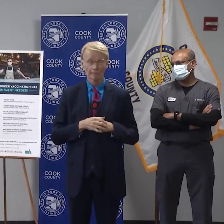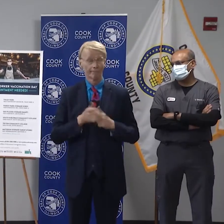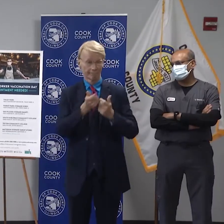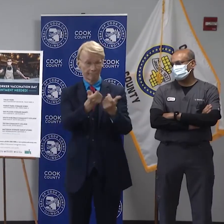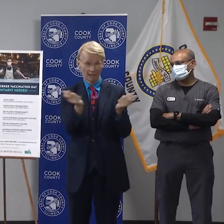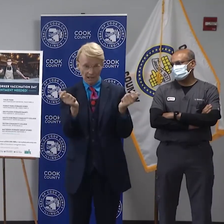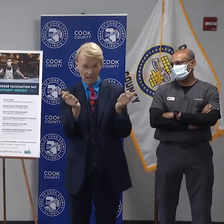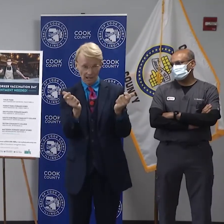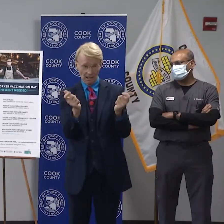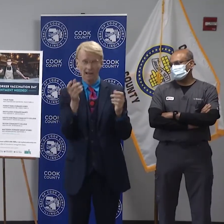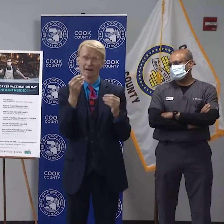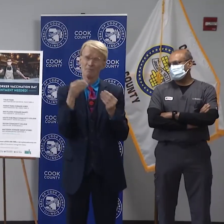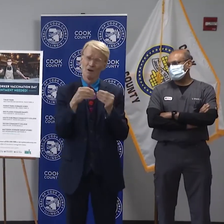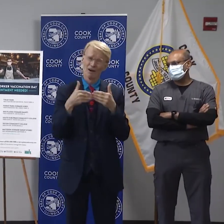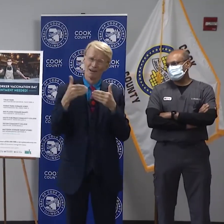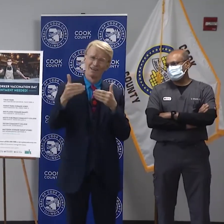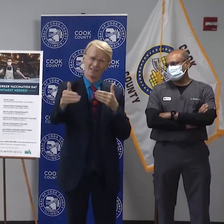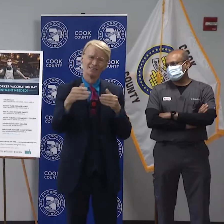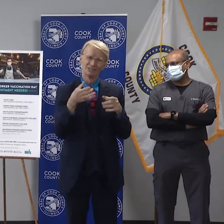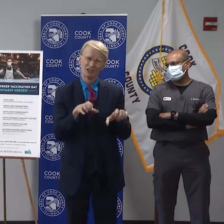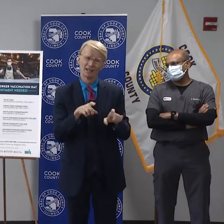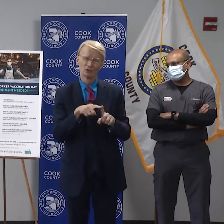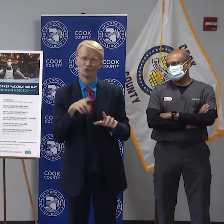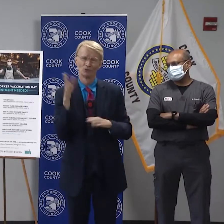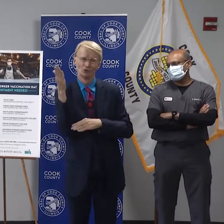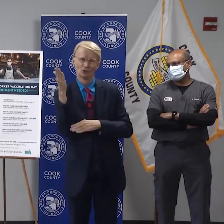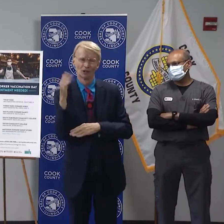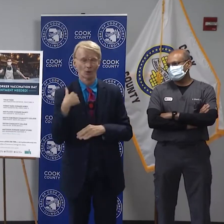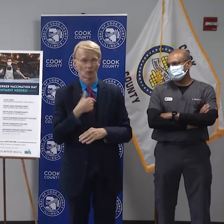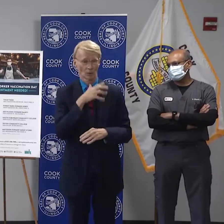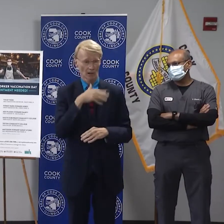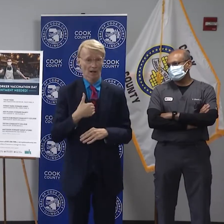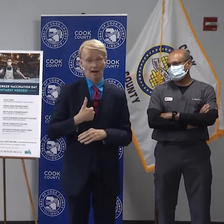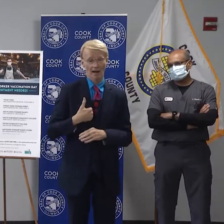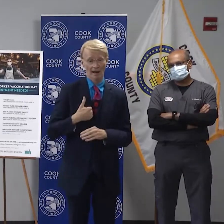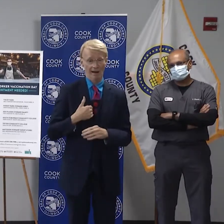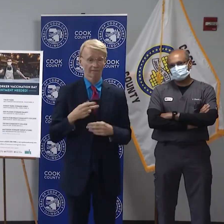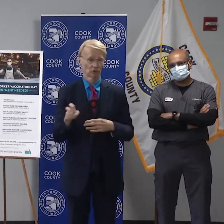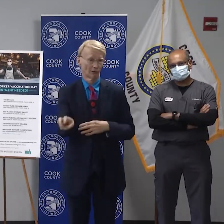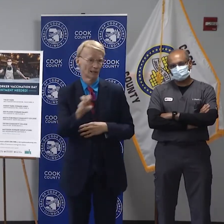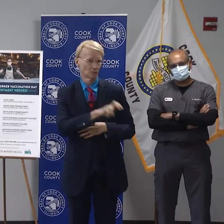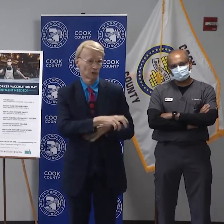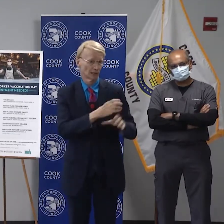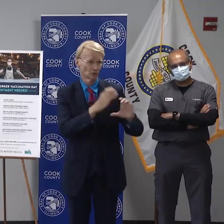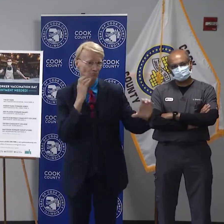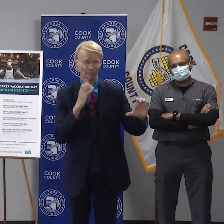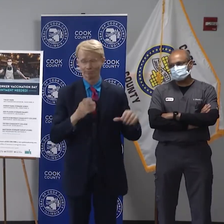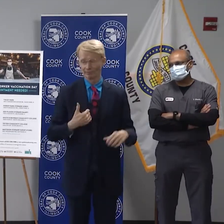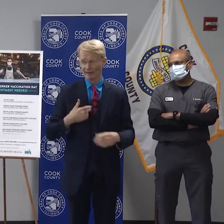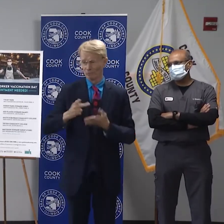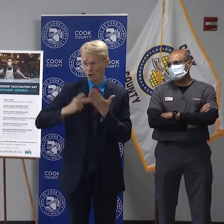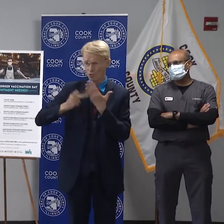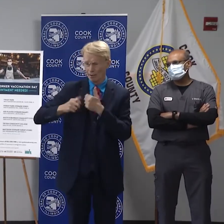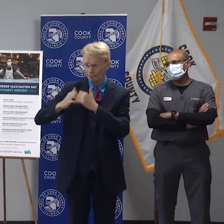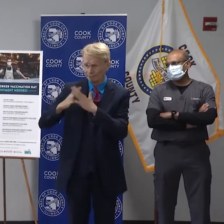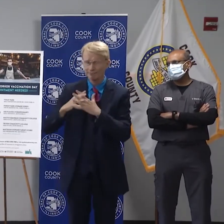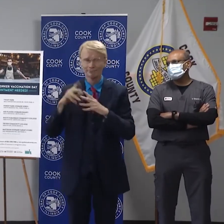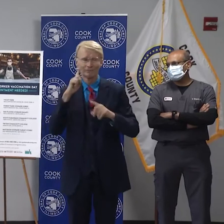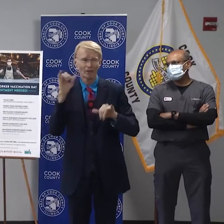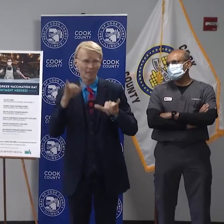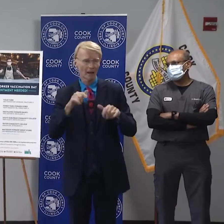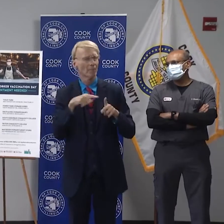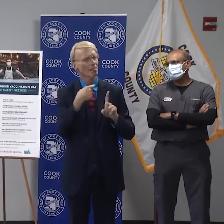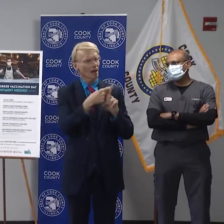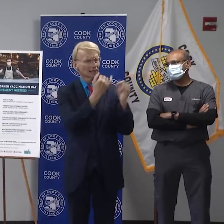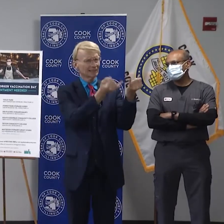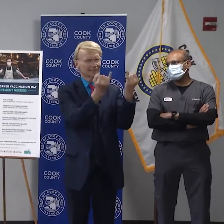going to have many more days like this, and to answer your question, we will work with organizations that need transportation. We have programs that we've been working on, and we'll work individually